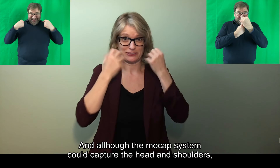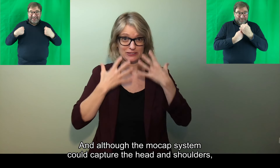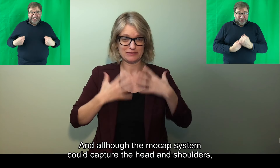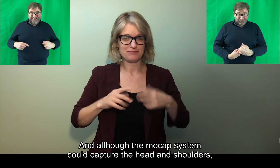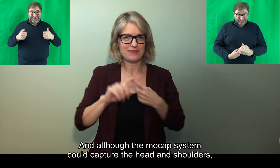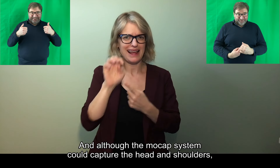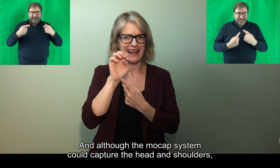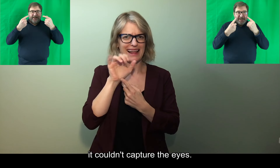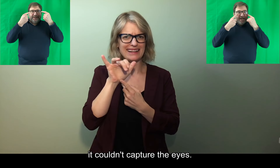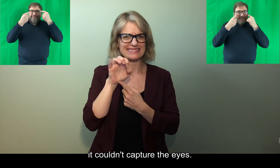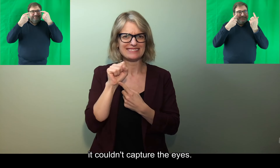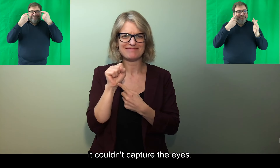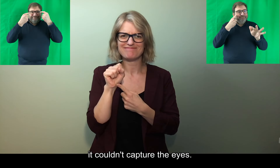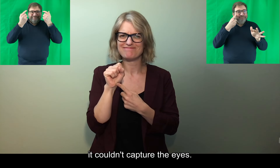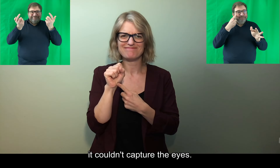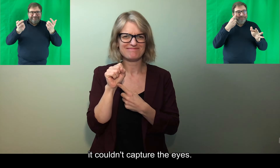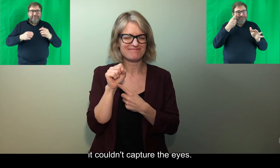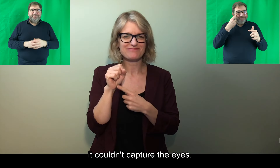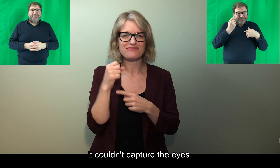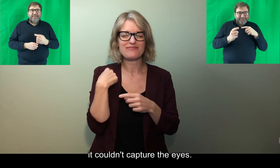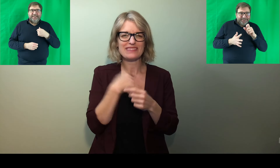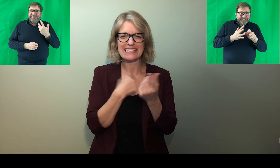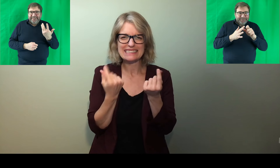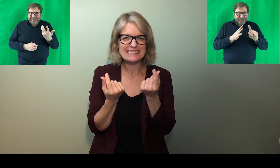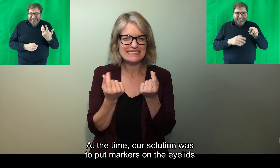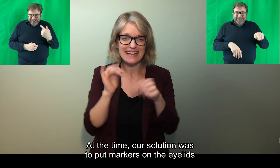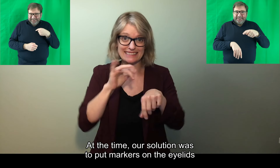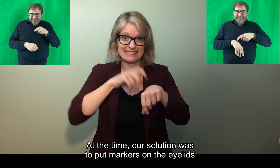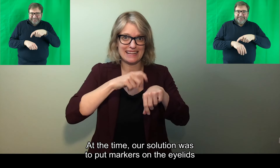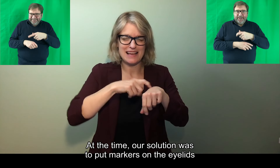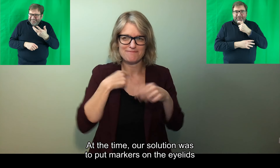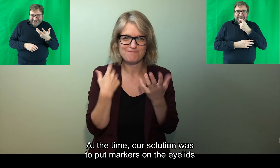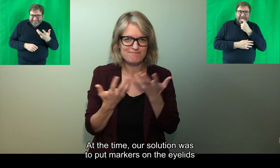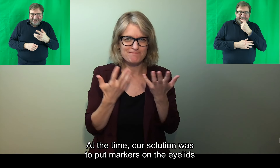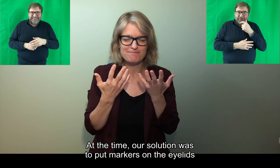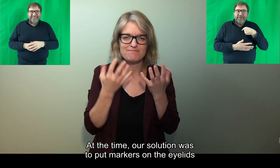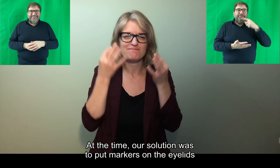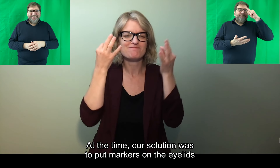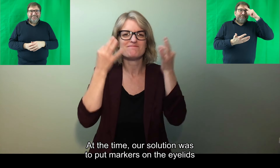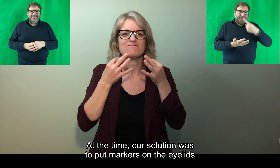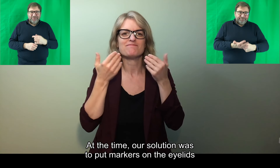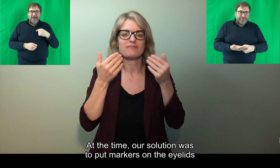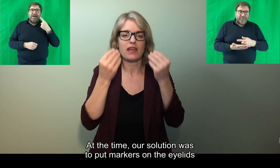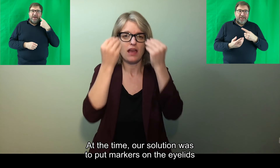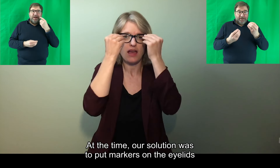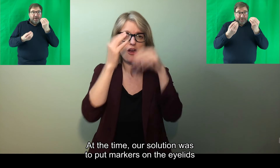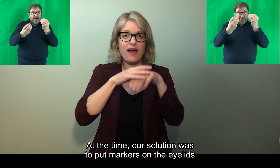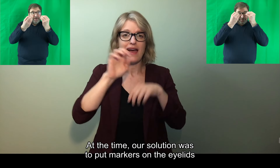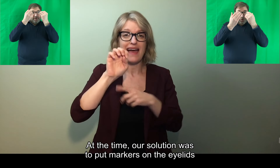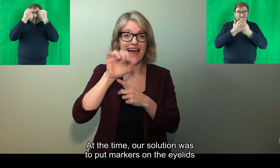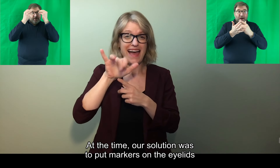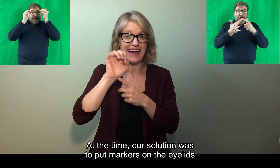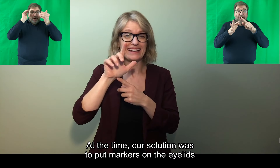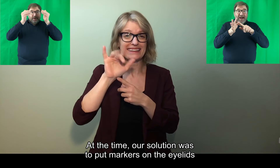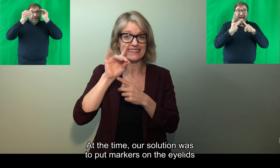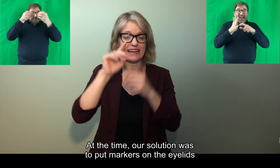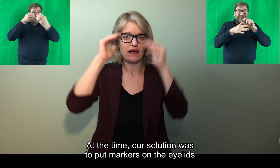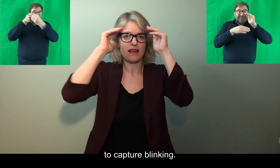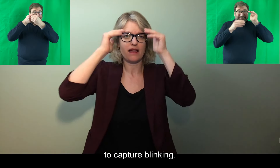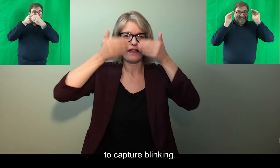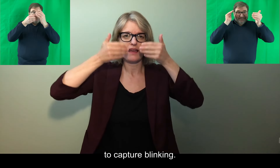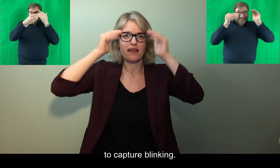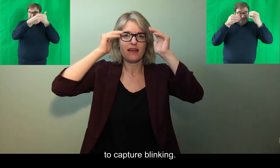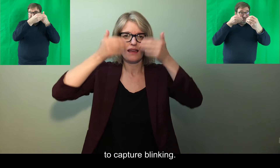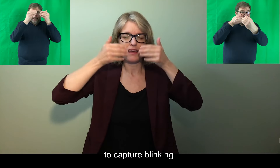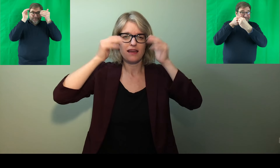the head and shoulders, it couldn't capture the eyes. At the time, our solution was to put markers on the eyelids